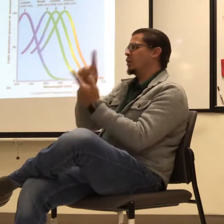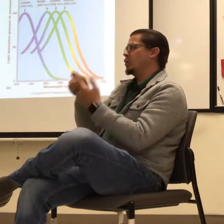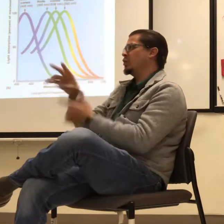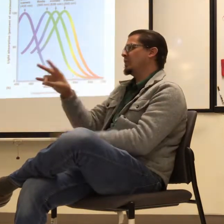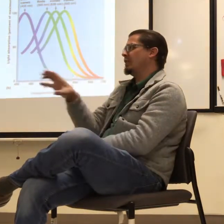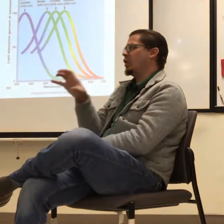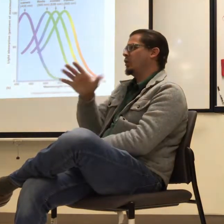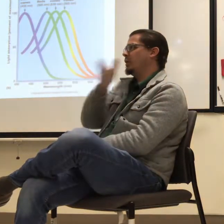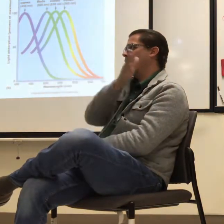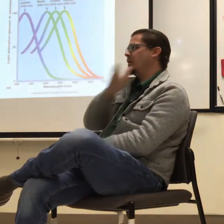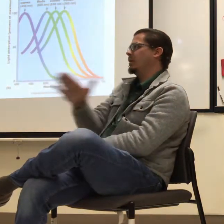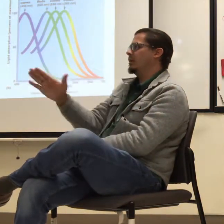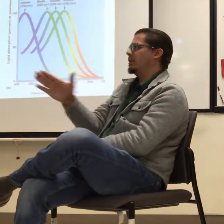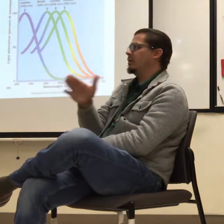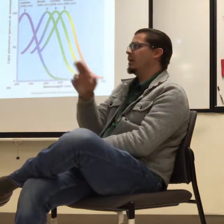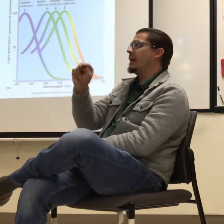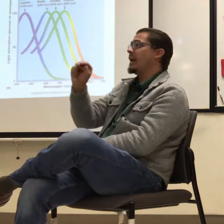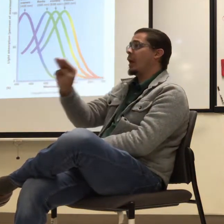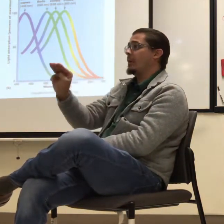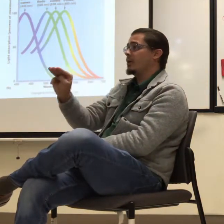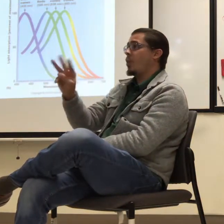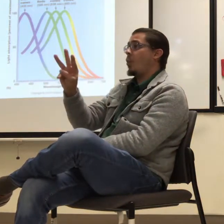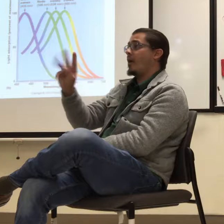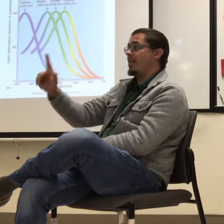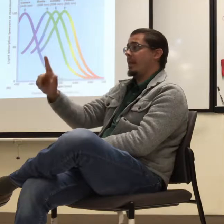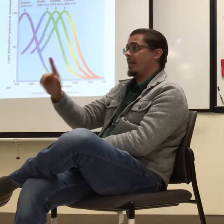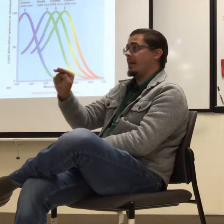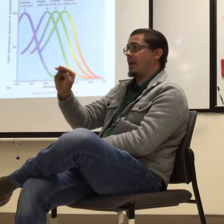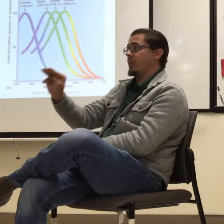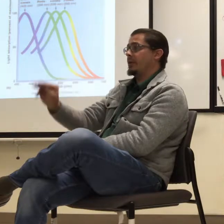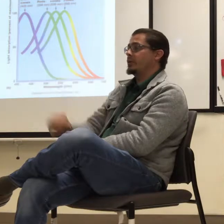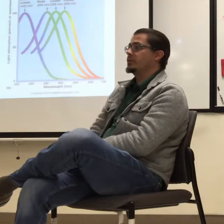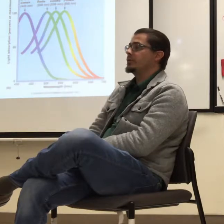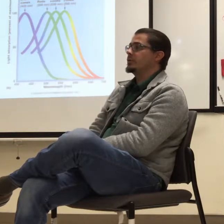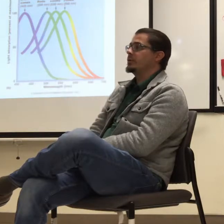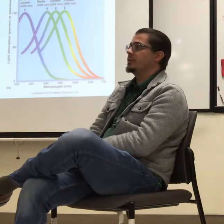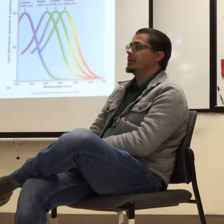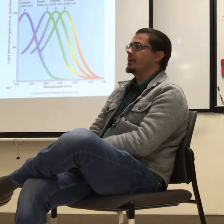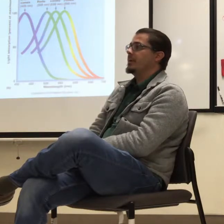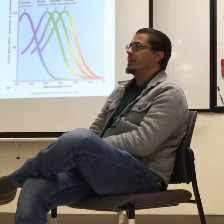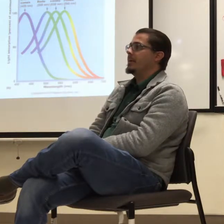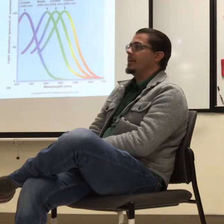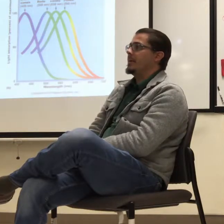700 nanometers, wavelength. Okay.